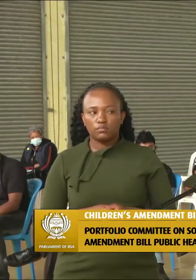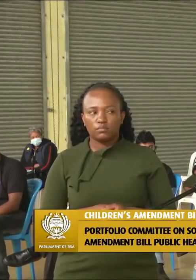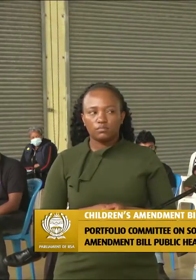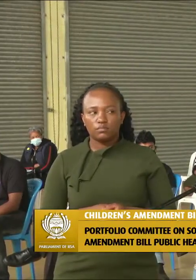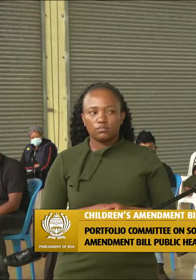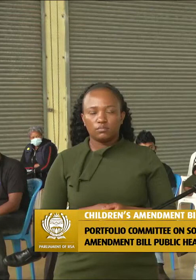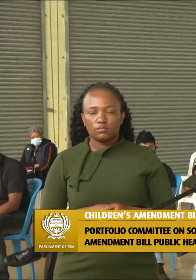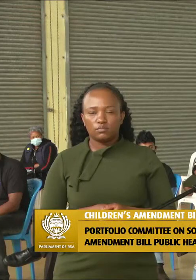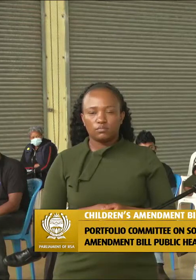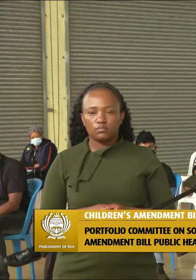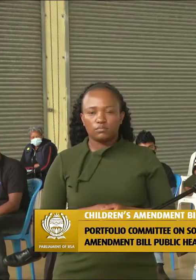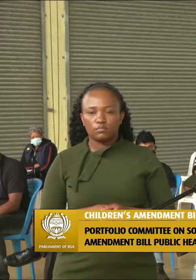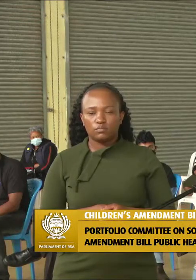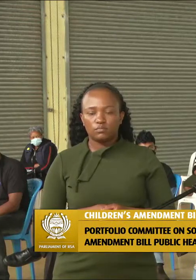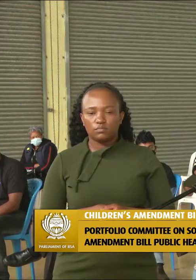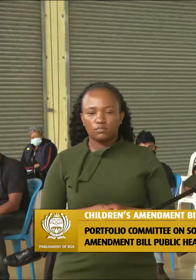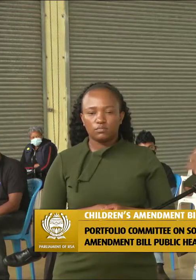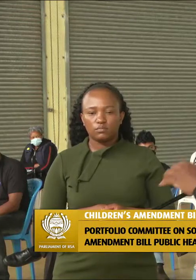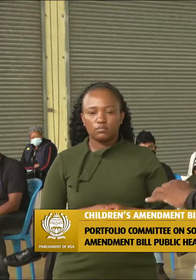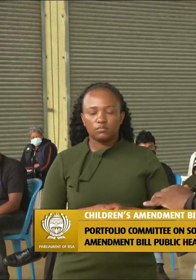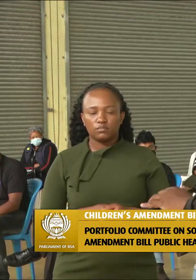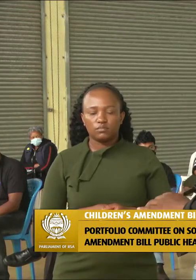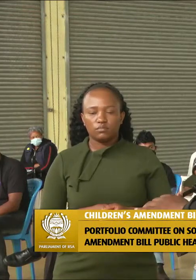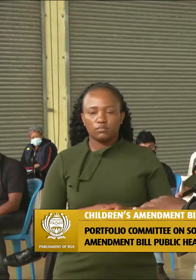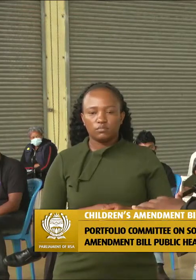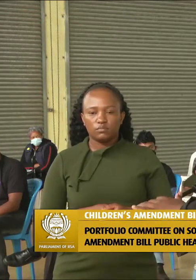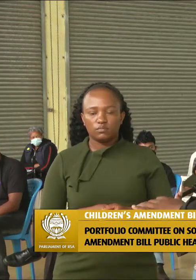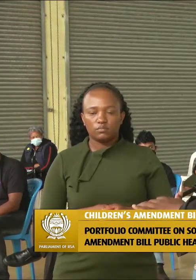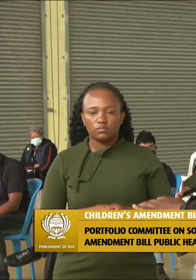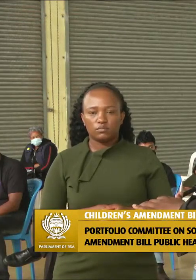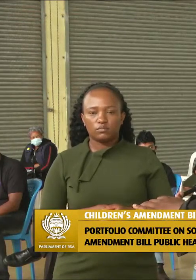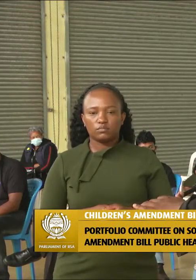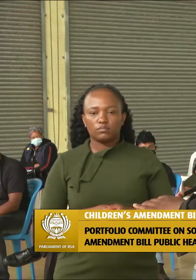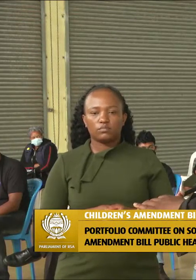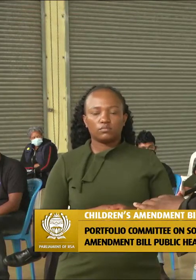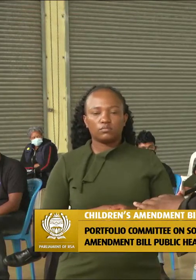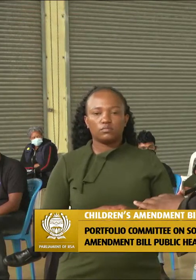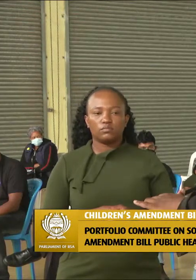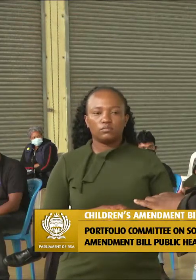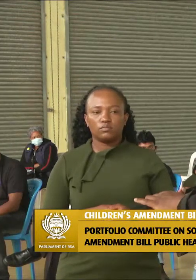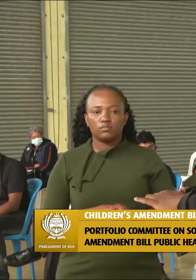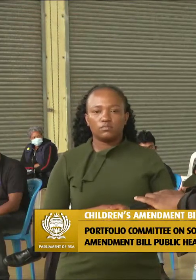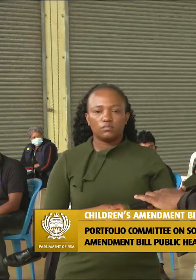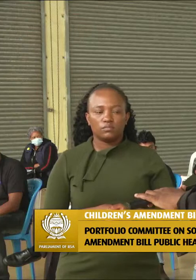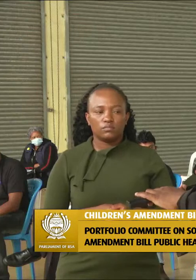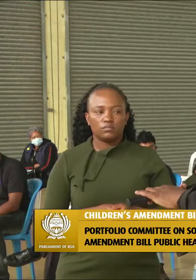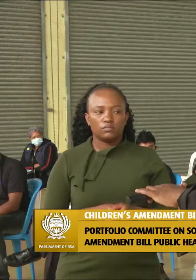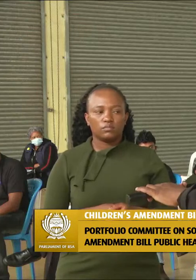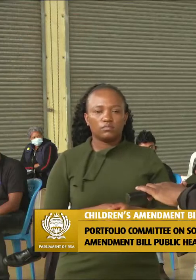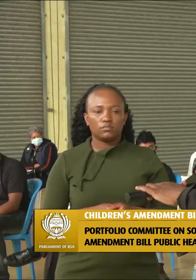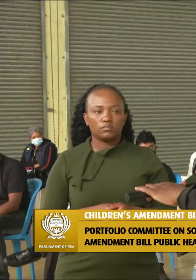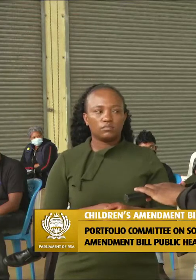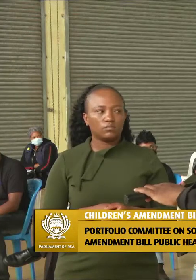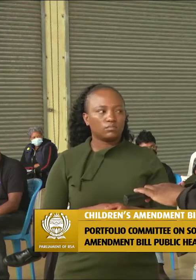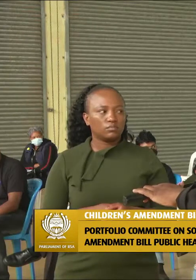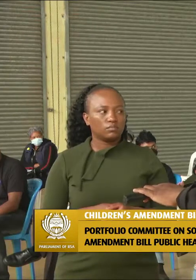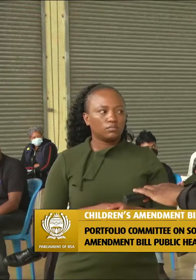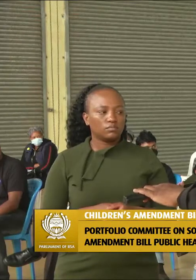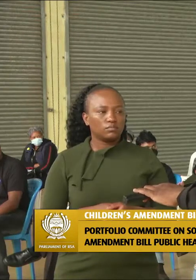nami ngumqondisi lo mnyango wezokuthuthukiswa kwabantu kulesifunda saseThekwini.